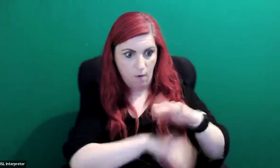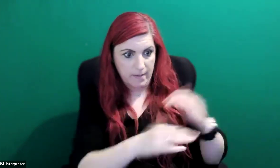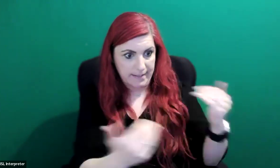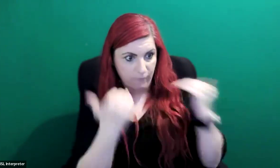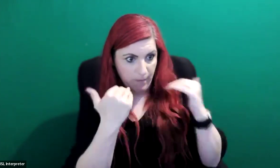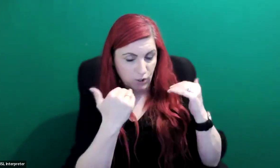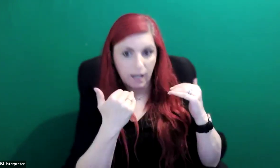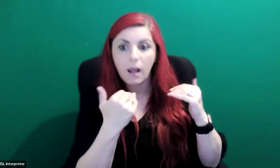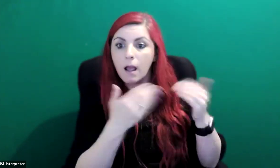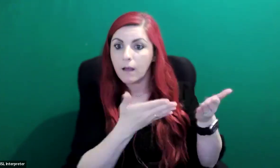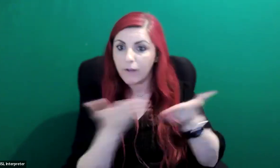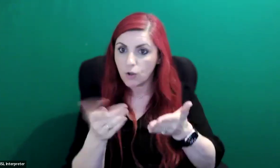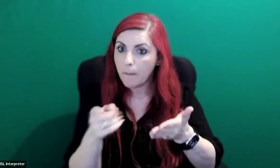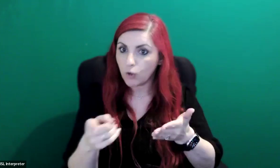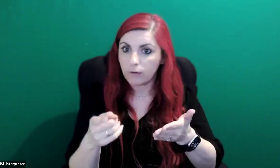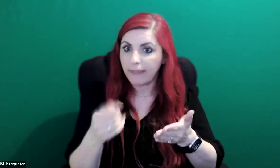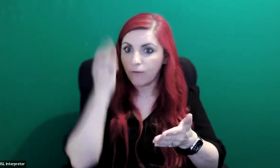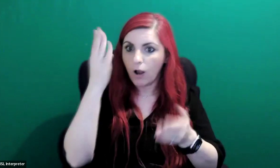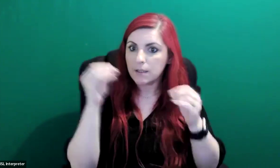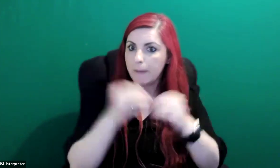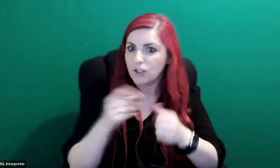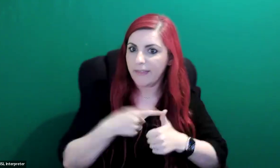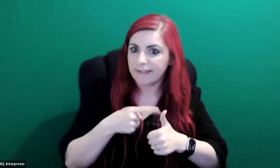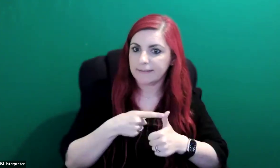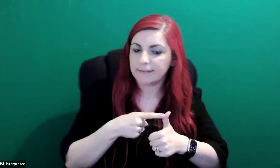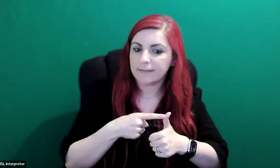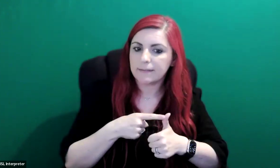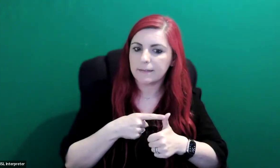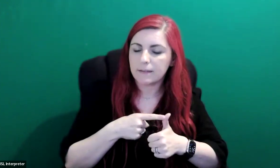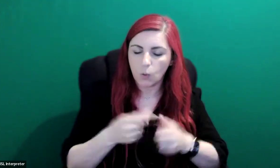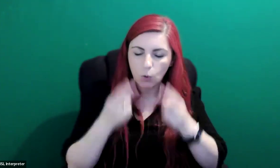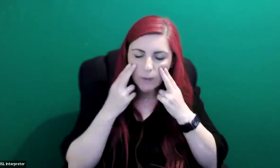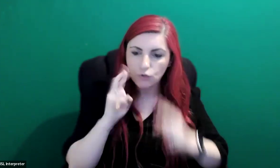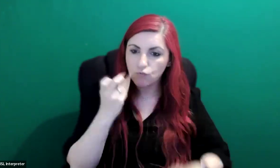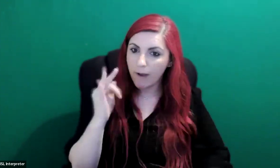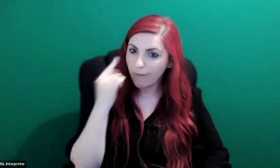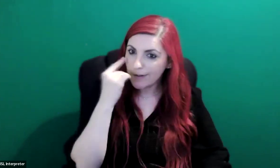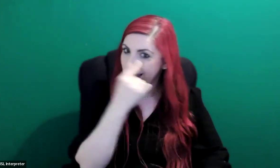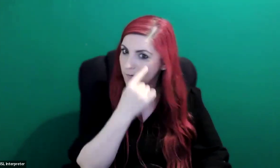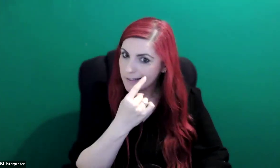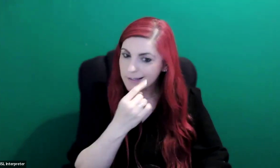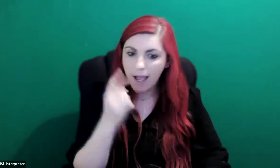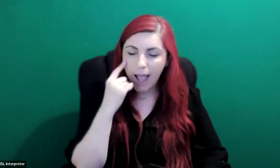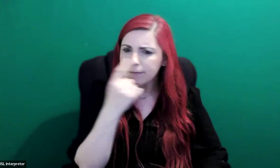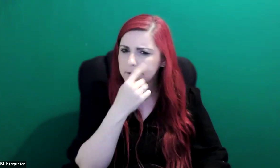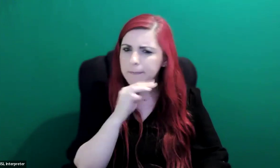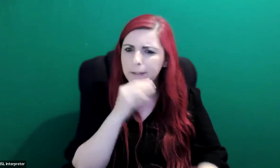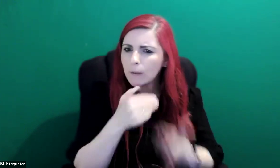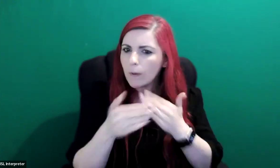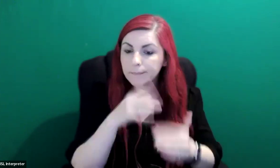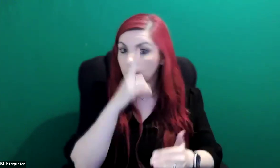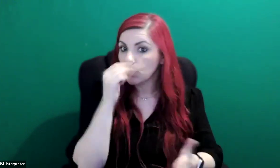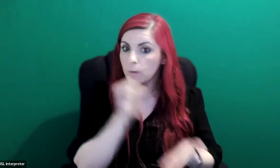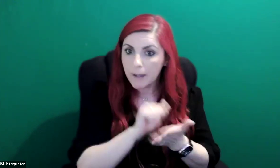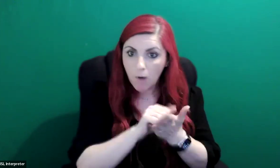is also important to take into account. You need to reference evidence. Evidence could be newspaper